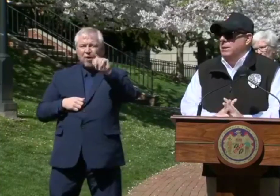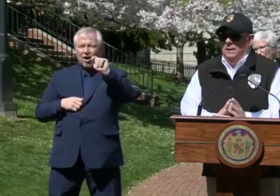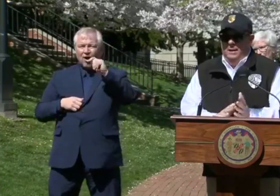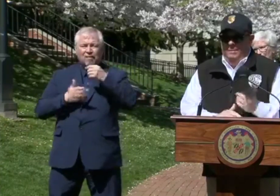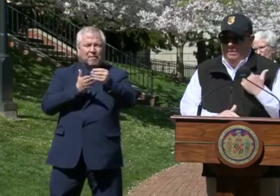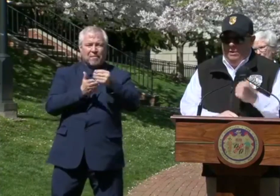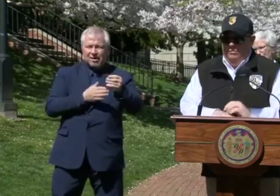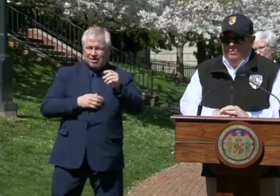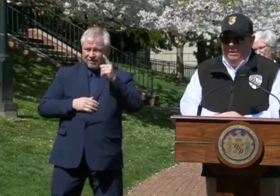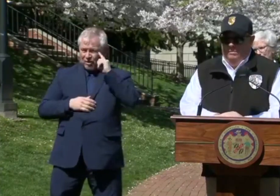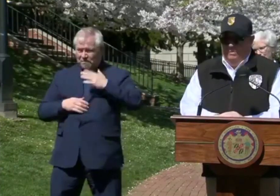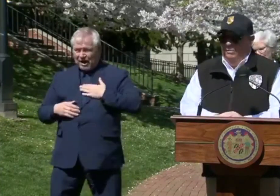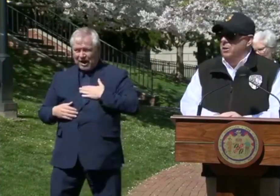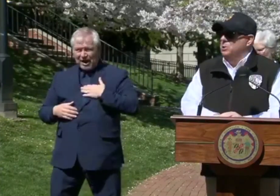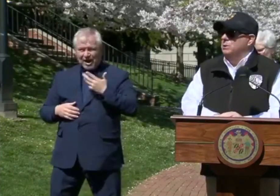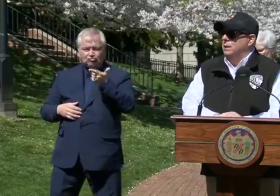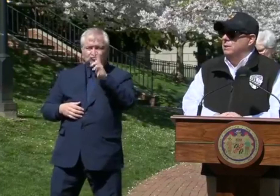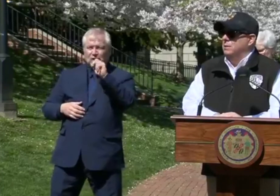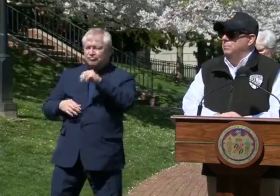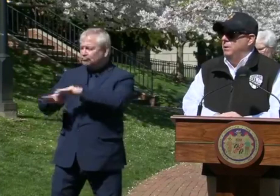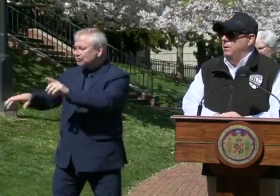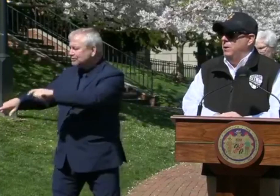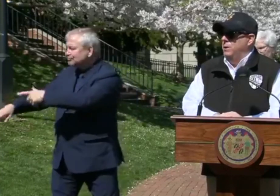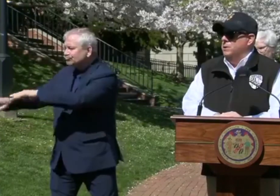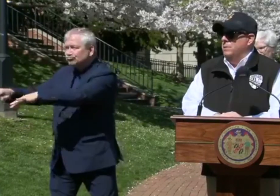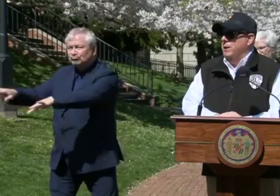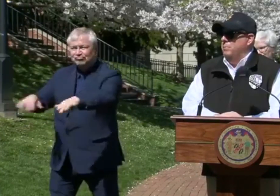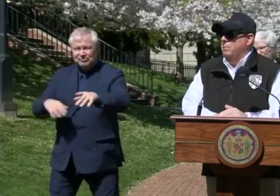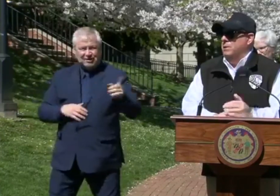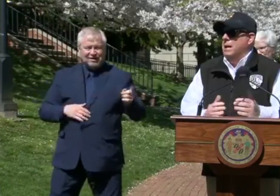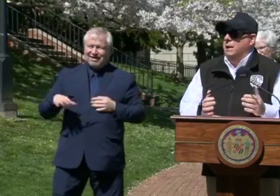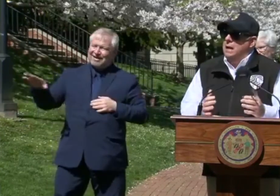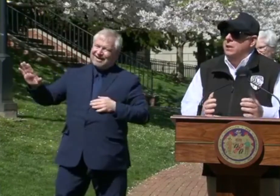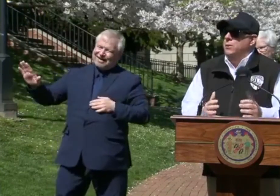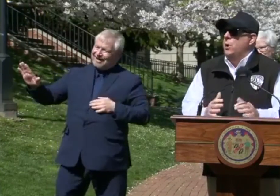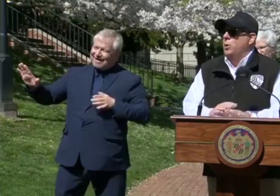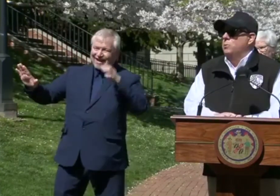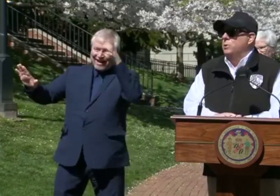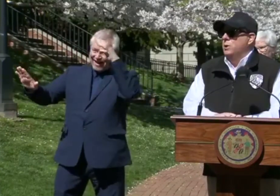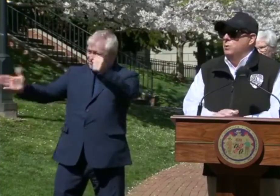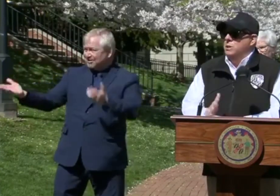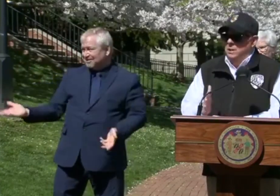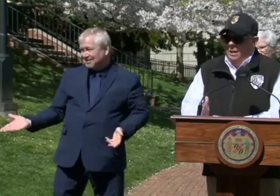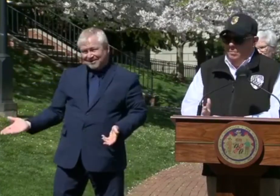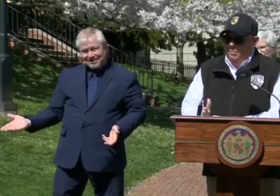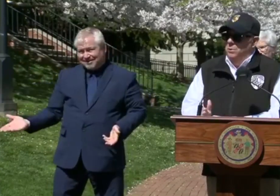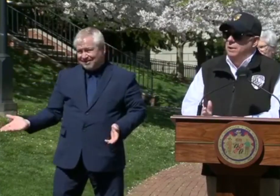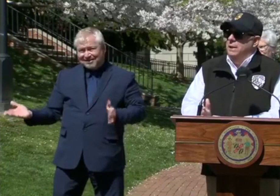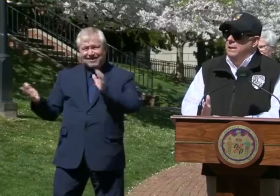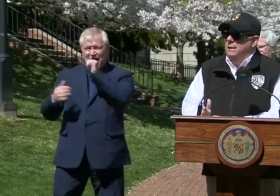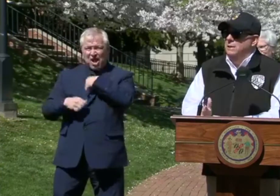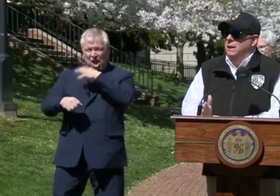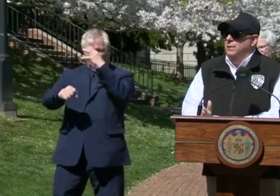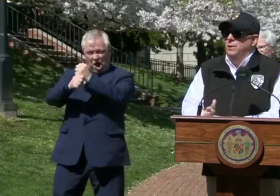sense. Fran Phillips just touched on some of that. People are not locked in their homes. We're just telling people that